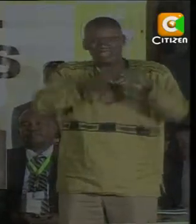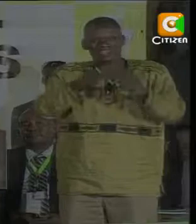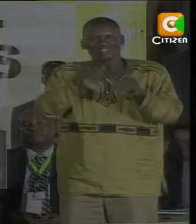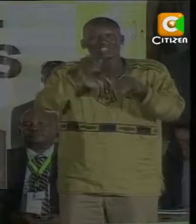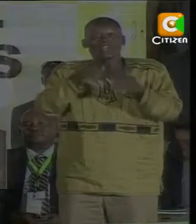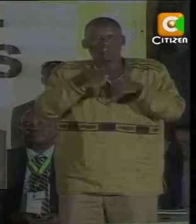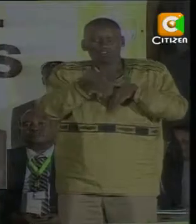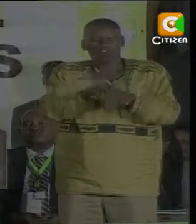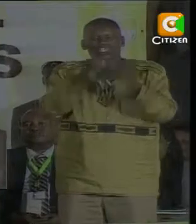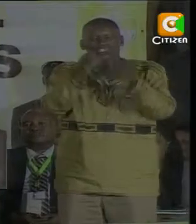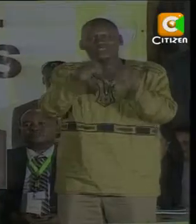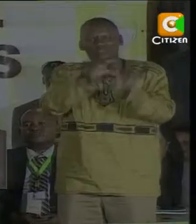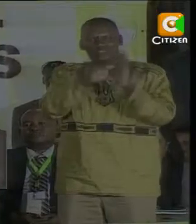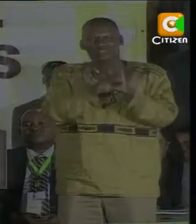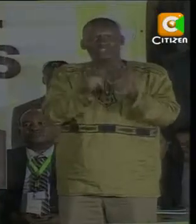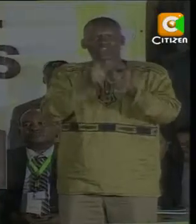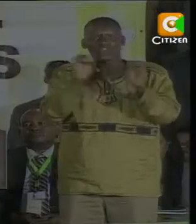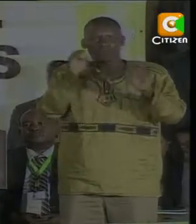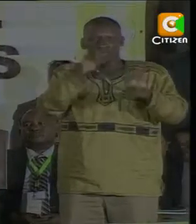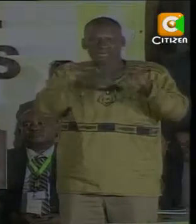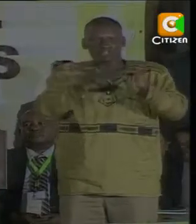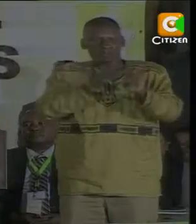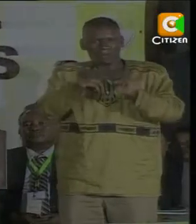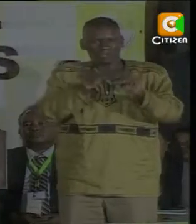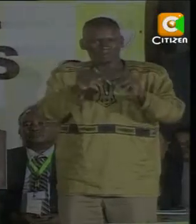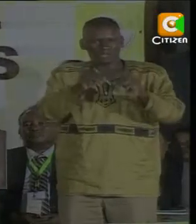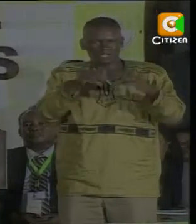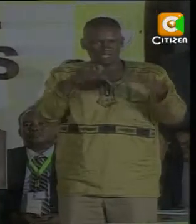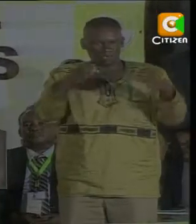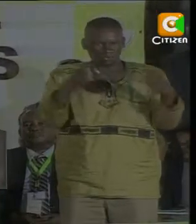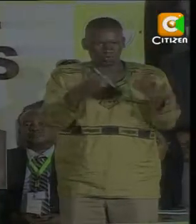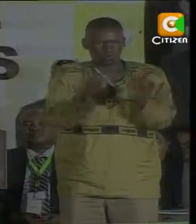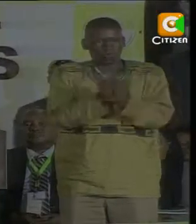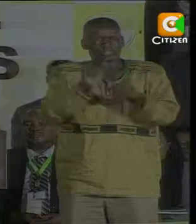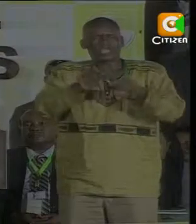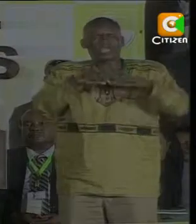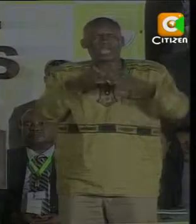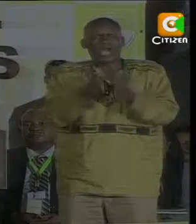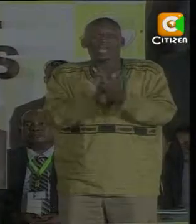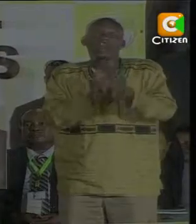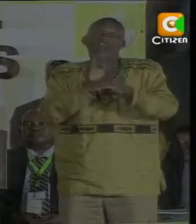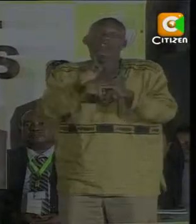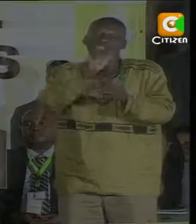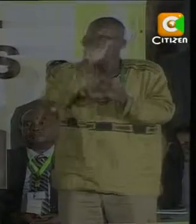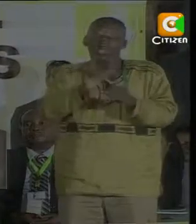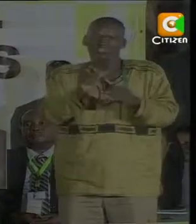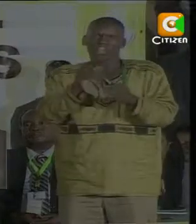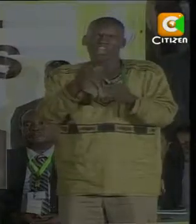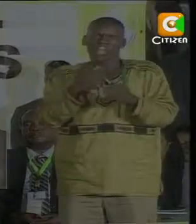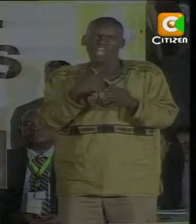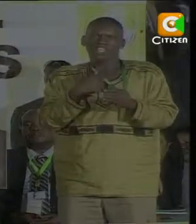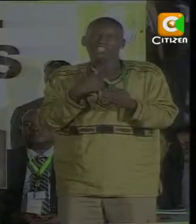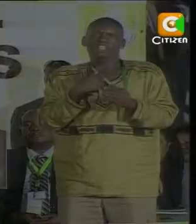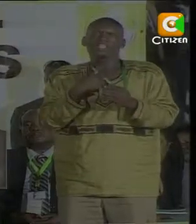constitution. No electoral management body within and beyond the region has had